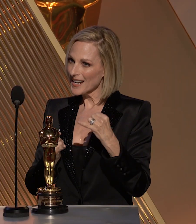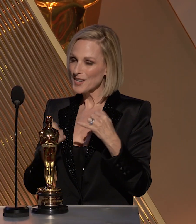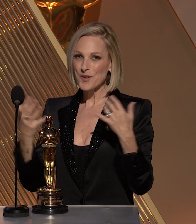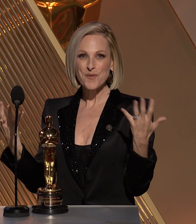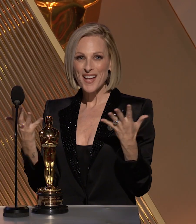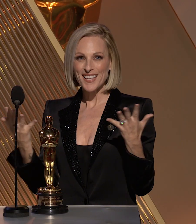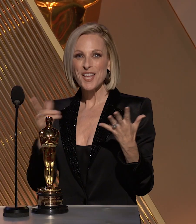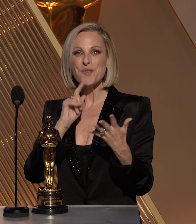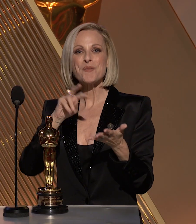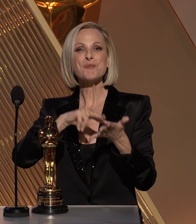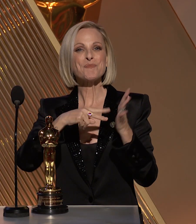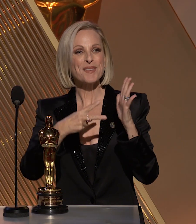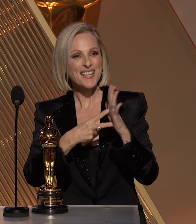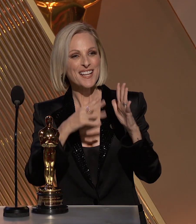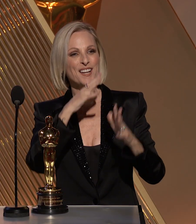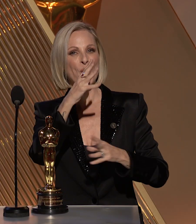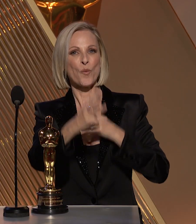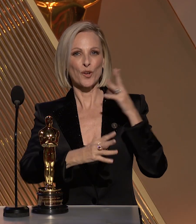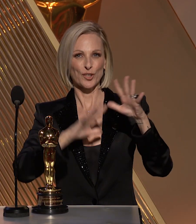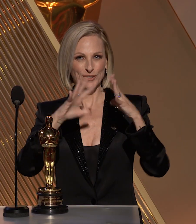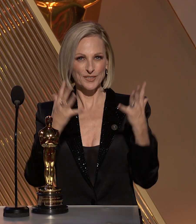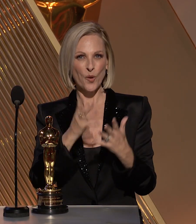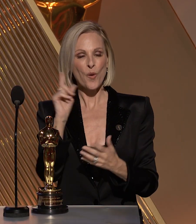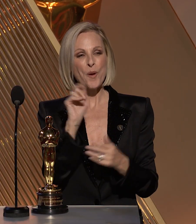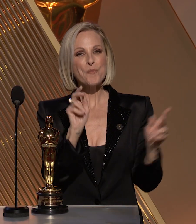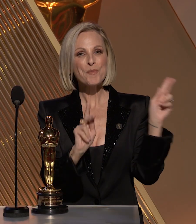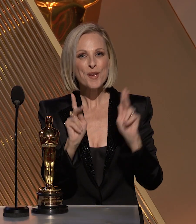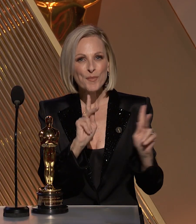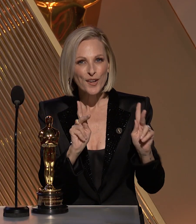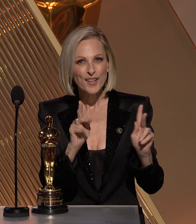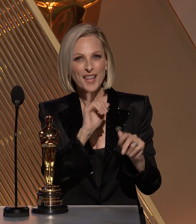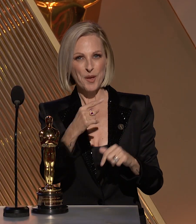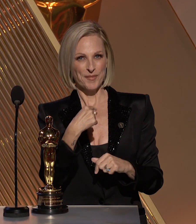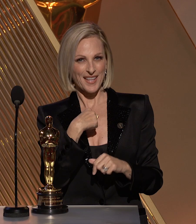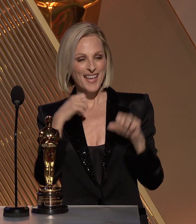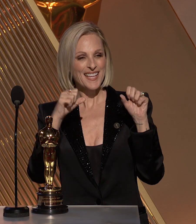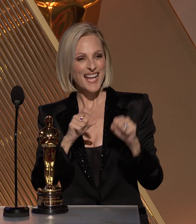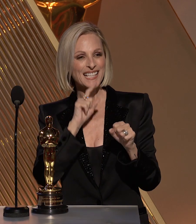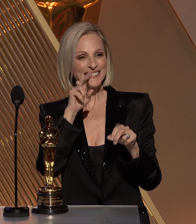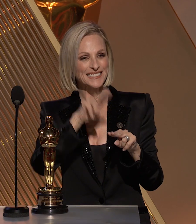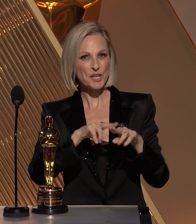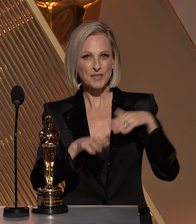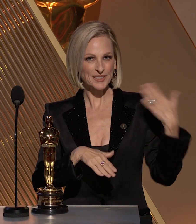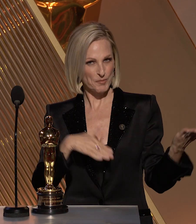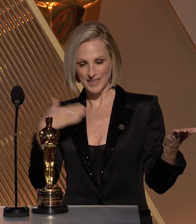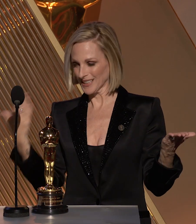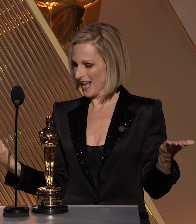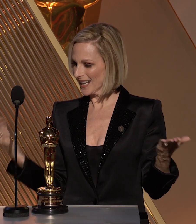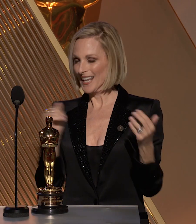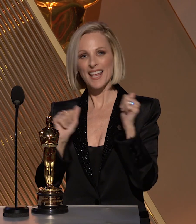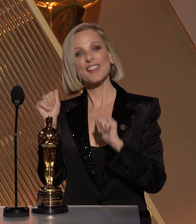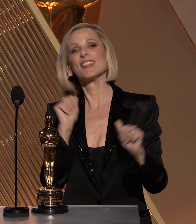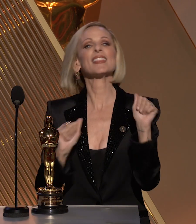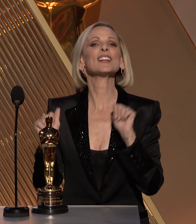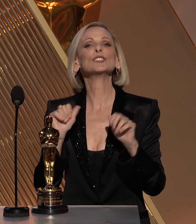the end, it would mean a world where people like me can sit side by side in theaters